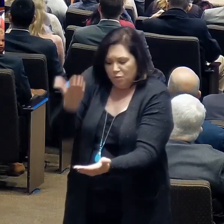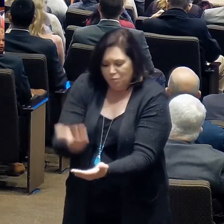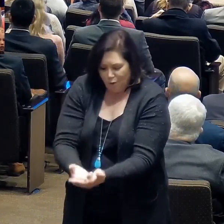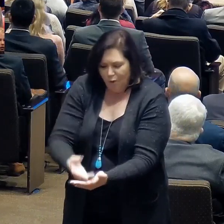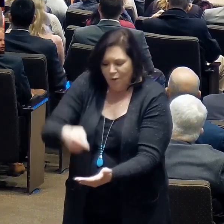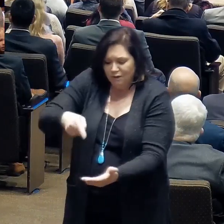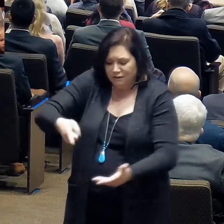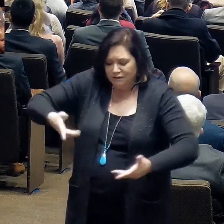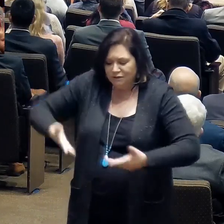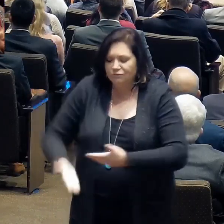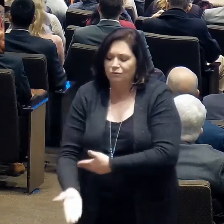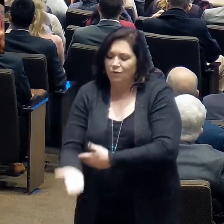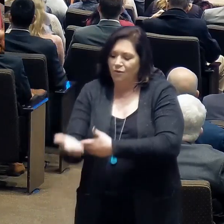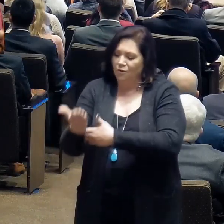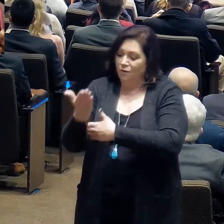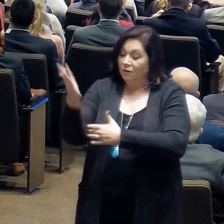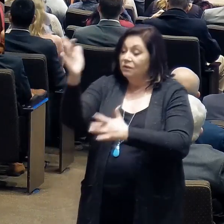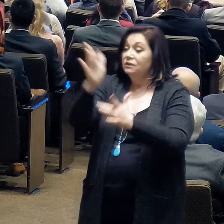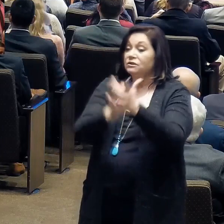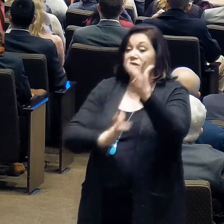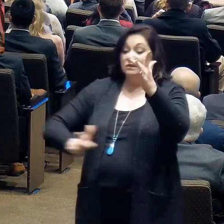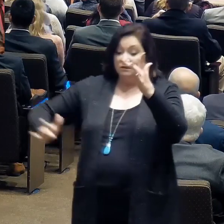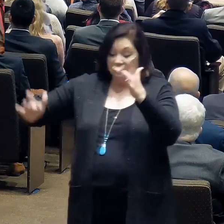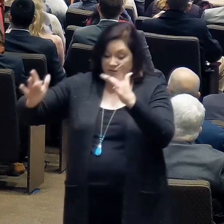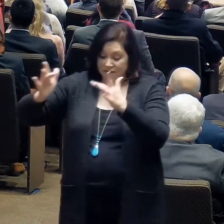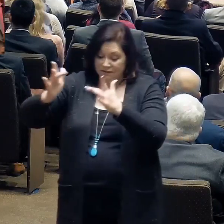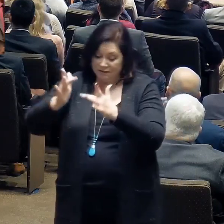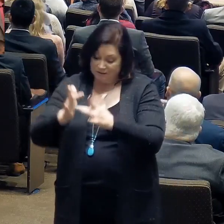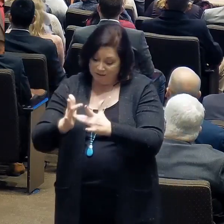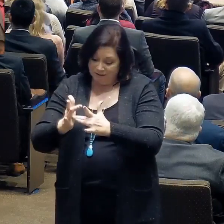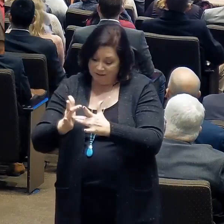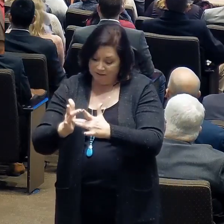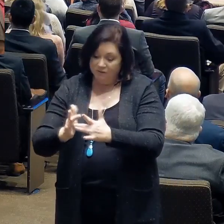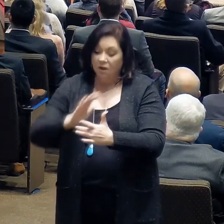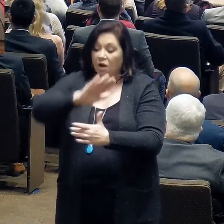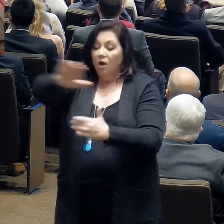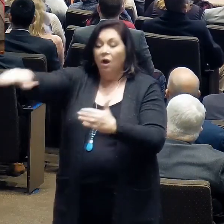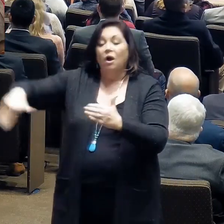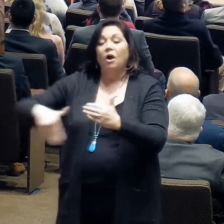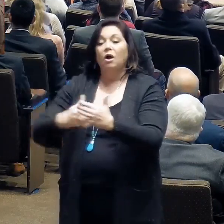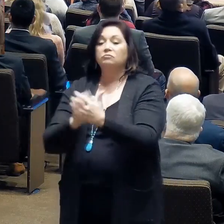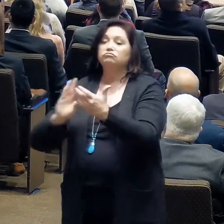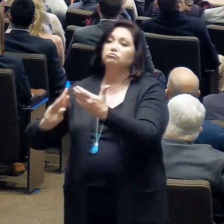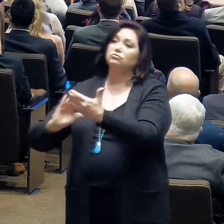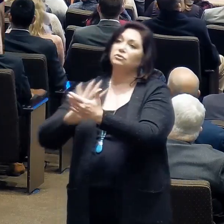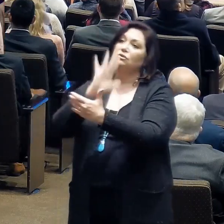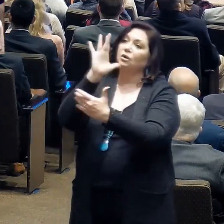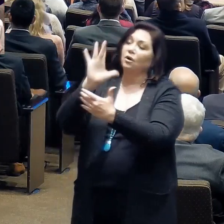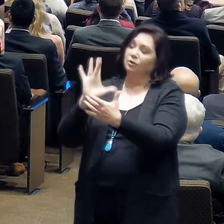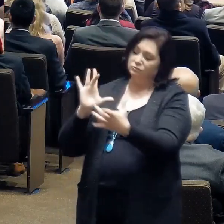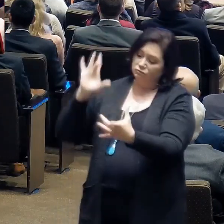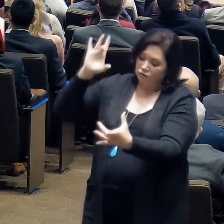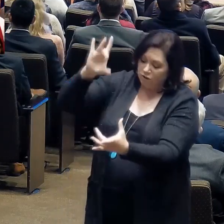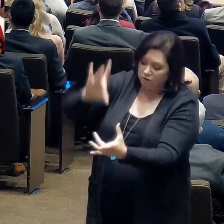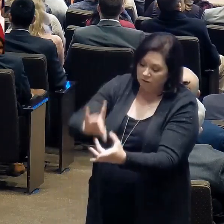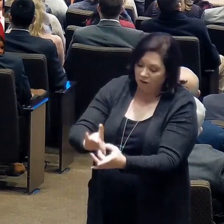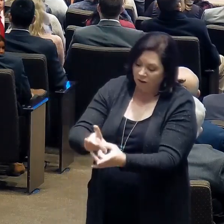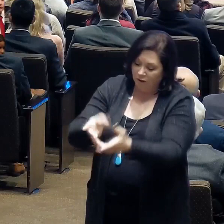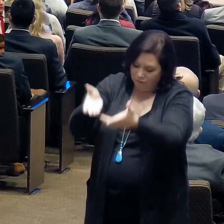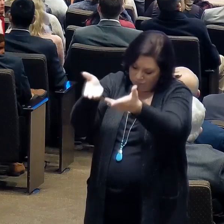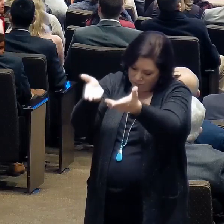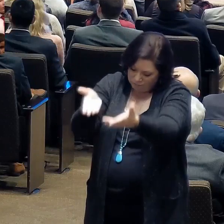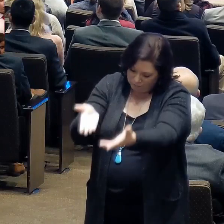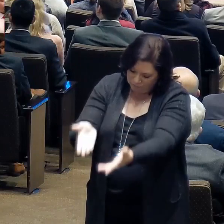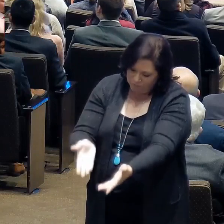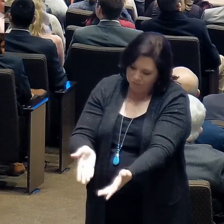Jesus, to thee, we all glory